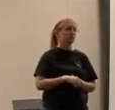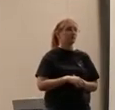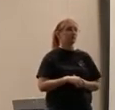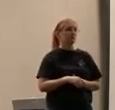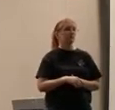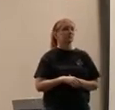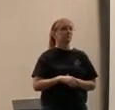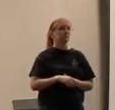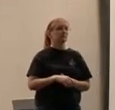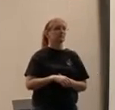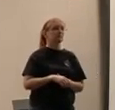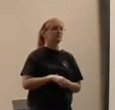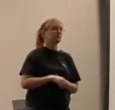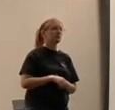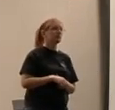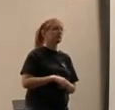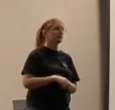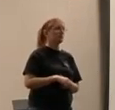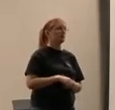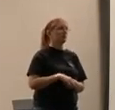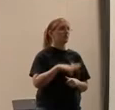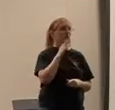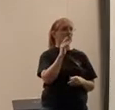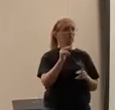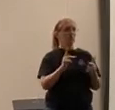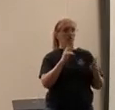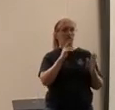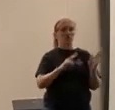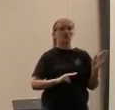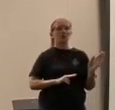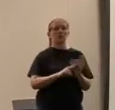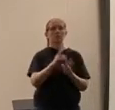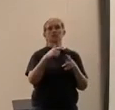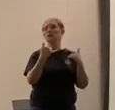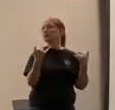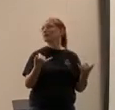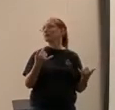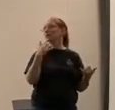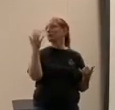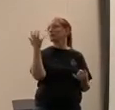Can I speak to the people who are honest right here? The ones who are sitting here thinking,